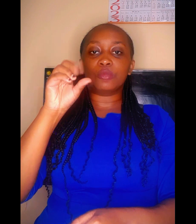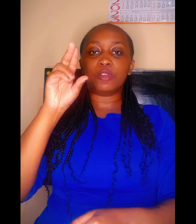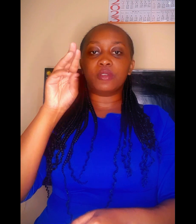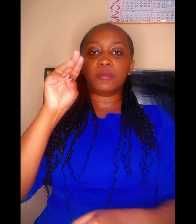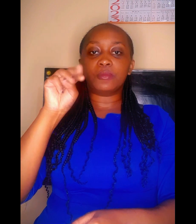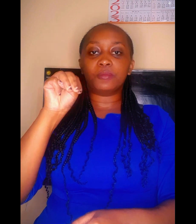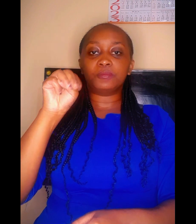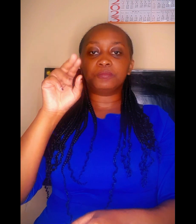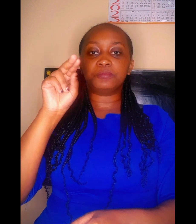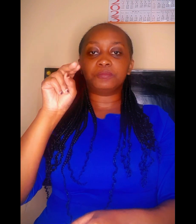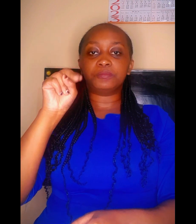Solomon.